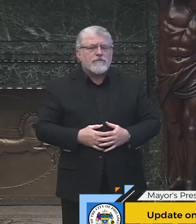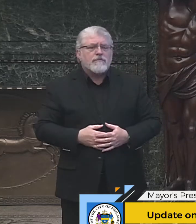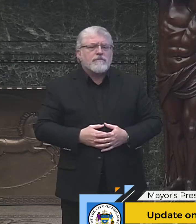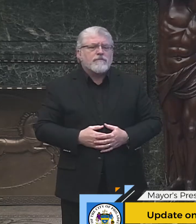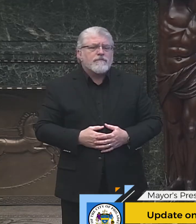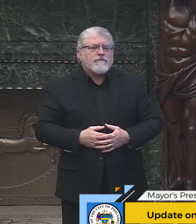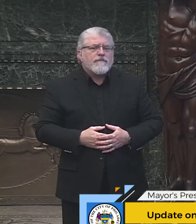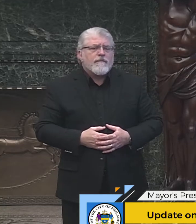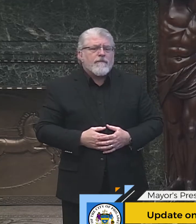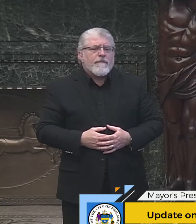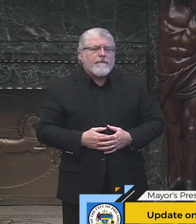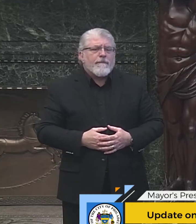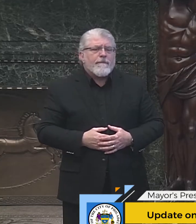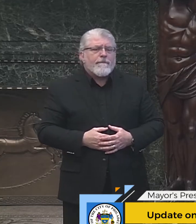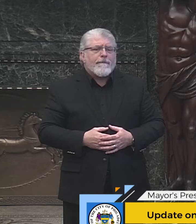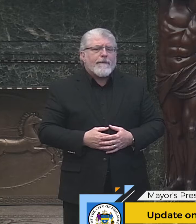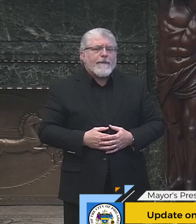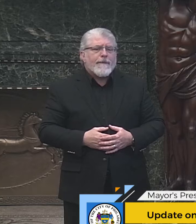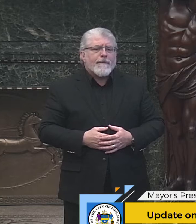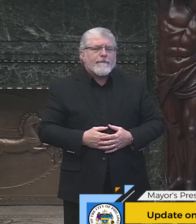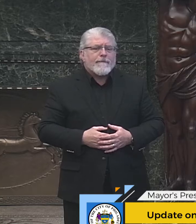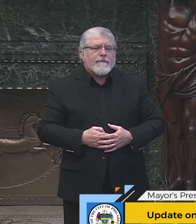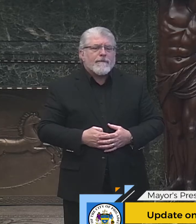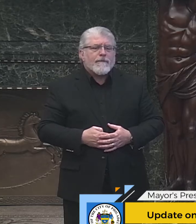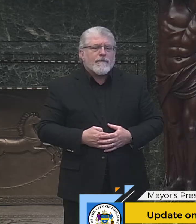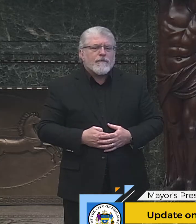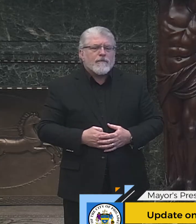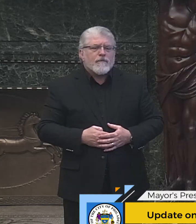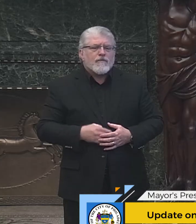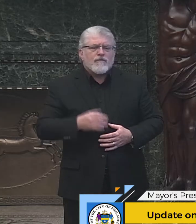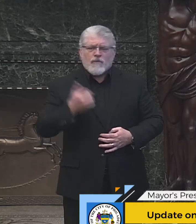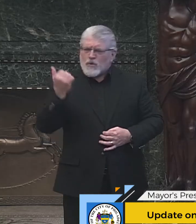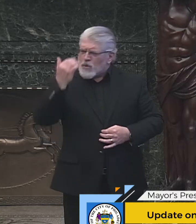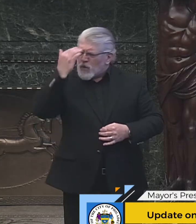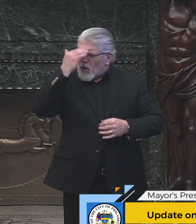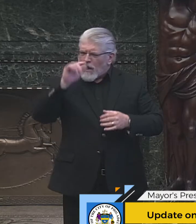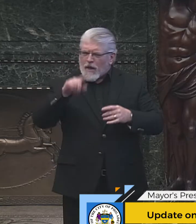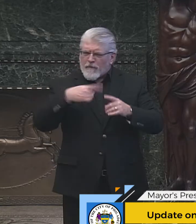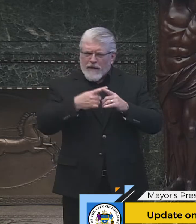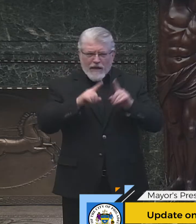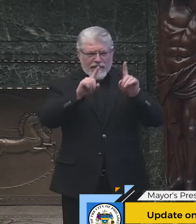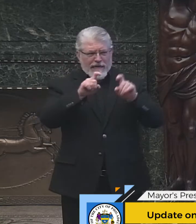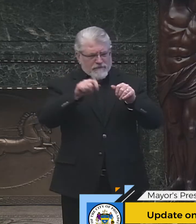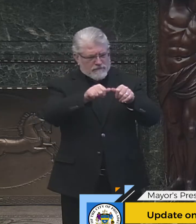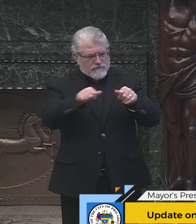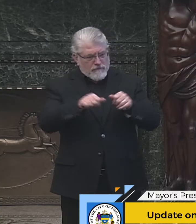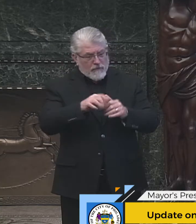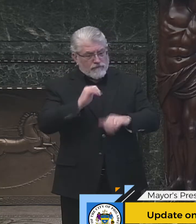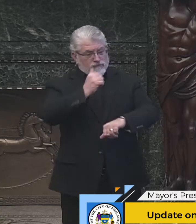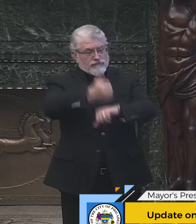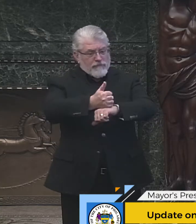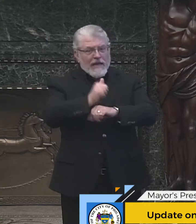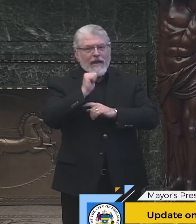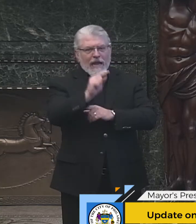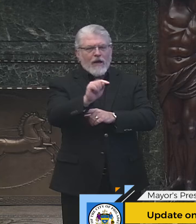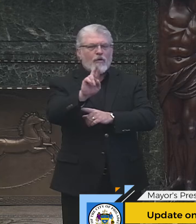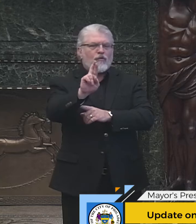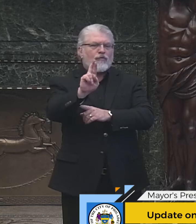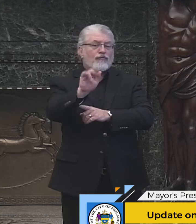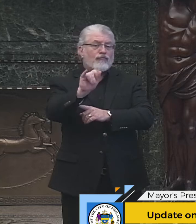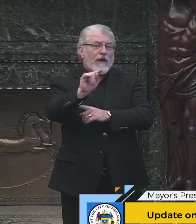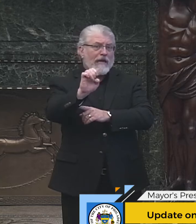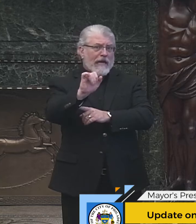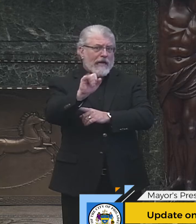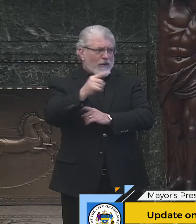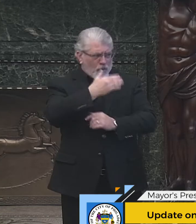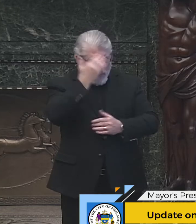they part of a city effort, or can you tell us about those? So that we are aware of one site that outside